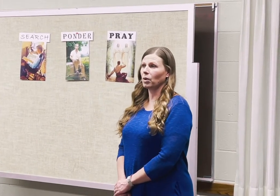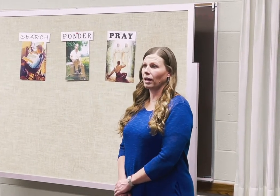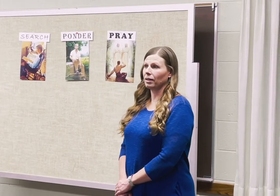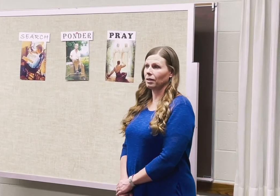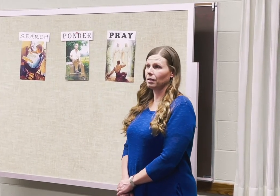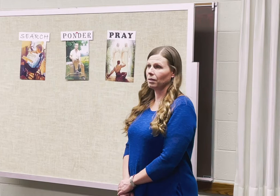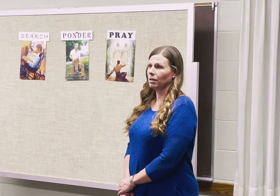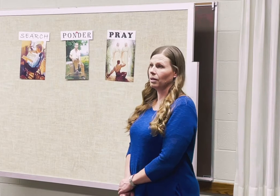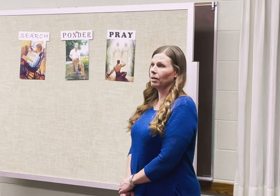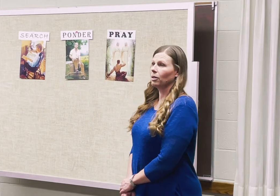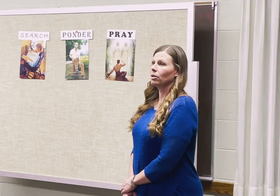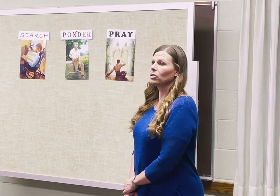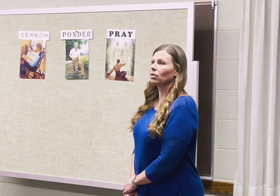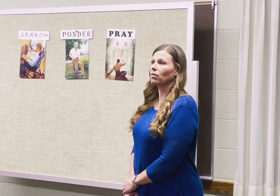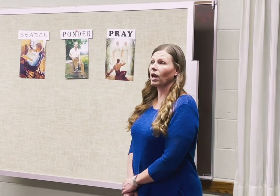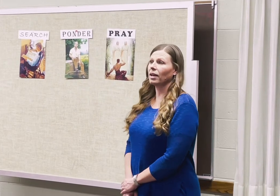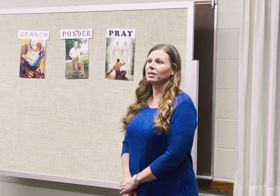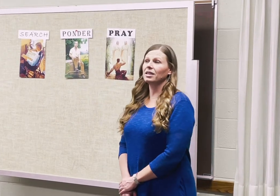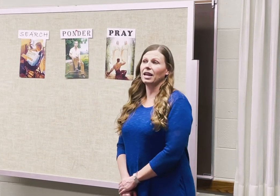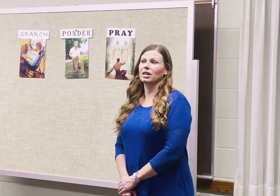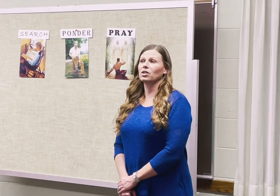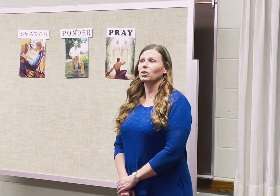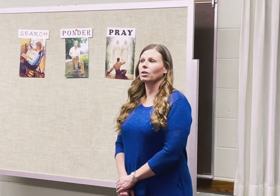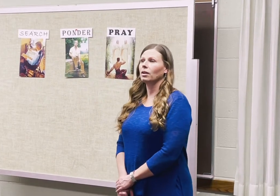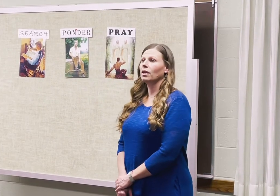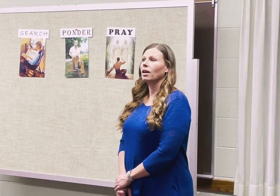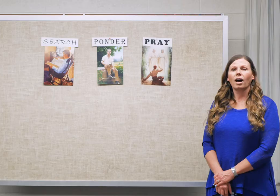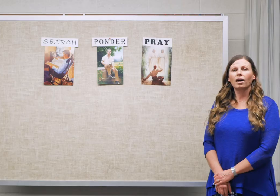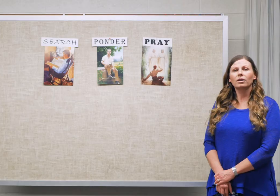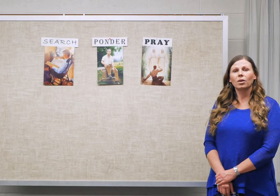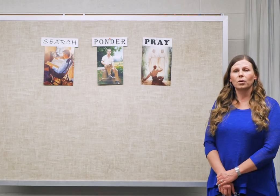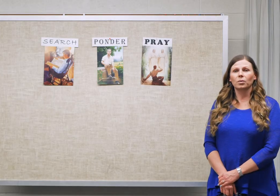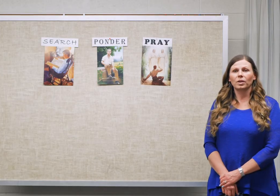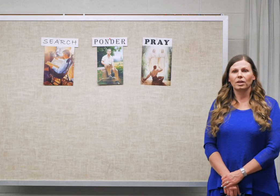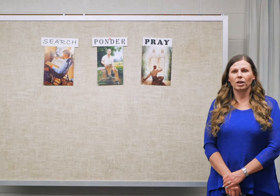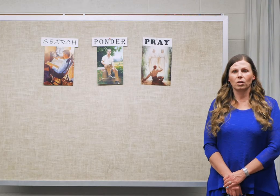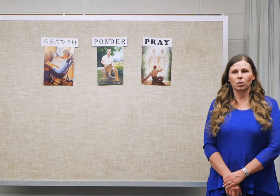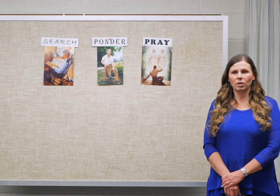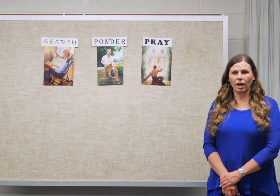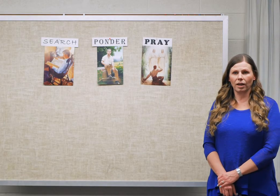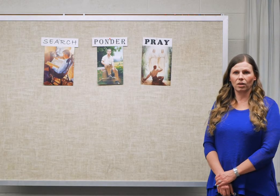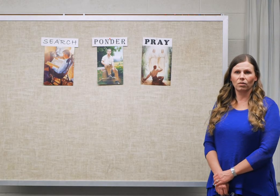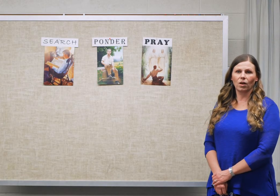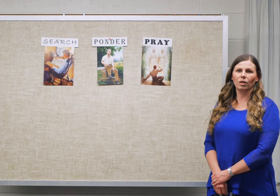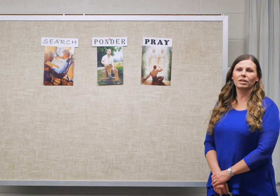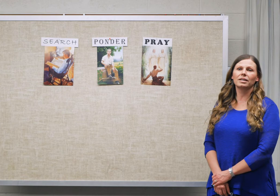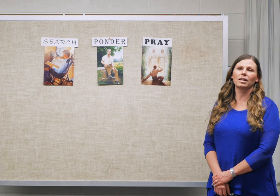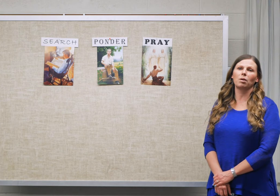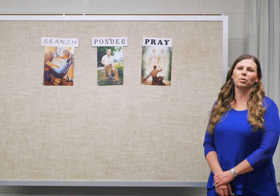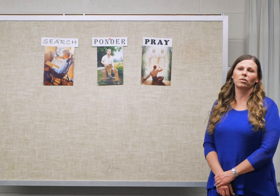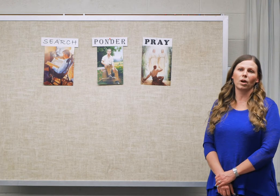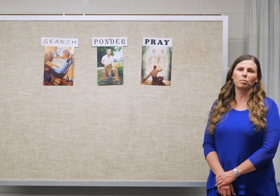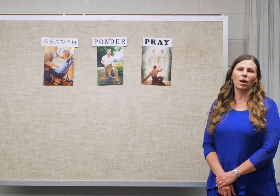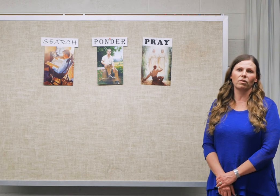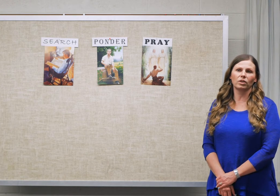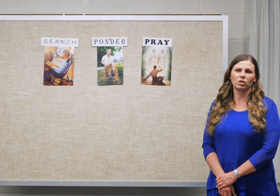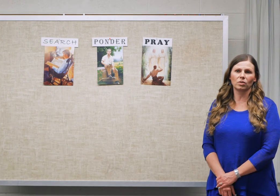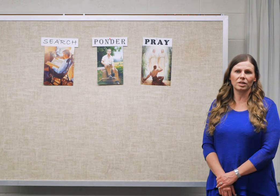prayed to find the answer. I know that you and I can follow the example of our prophet, Joseph